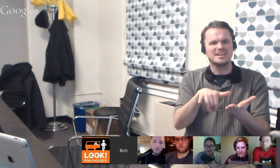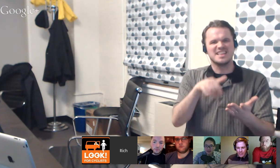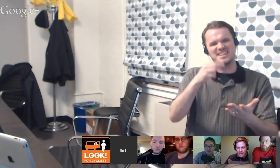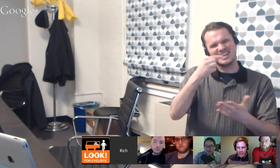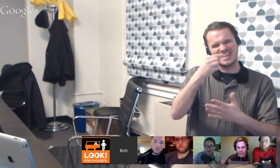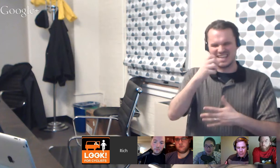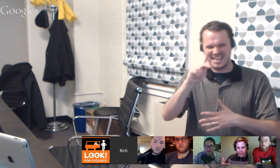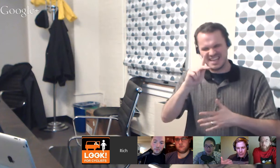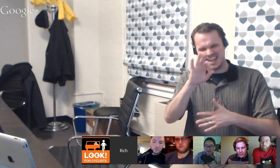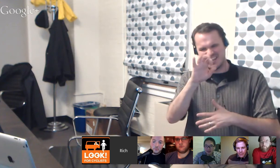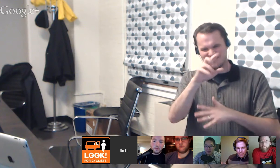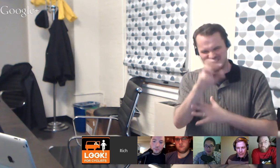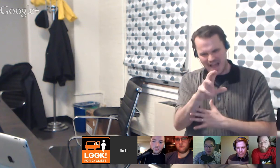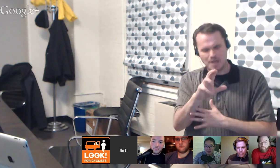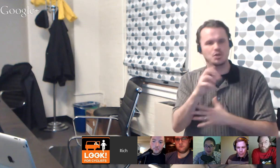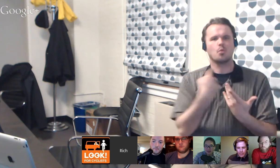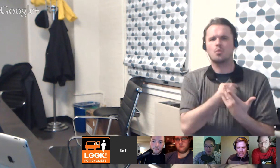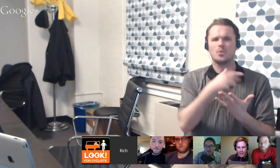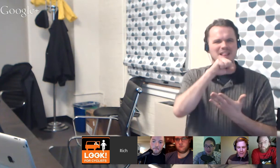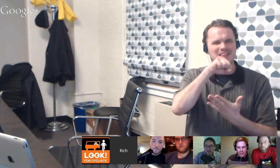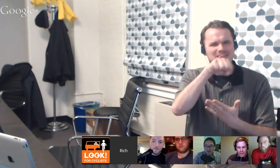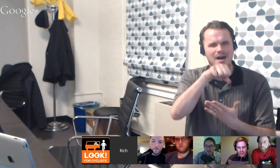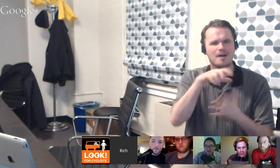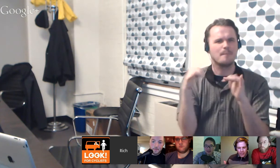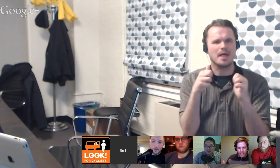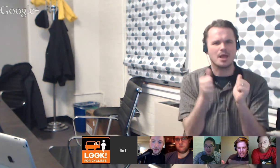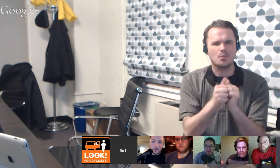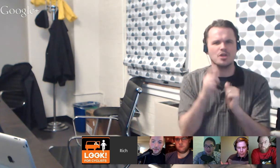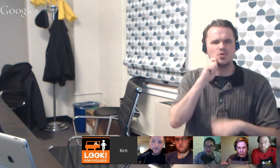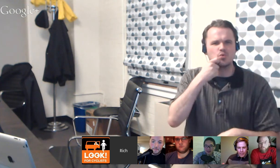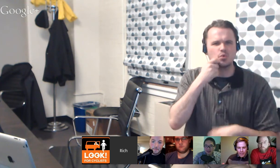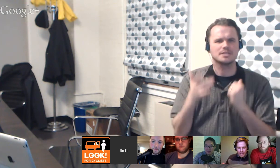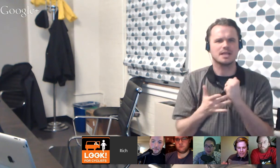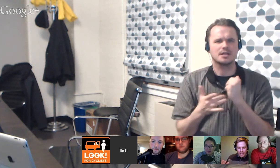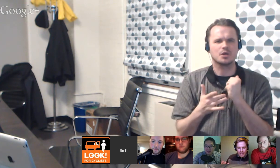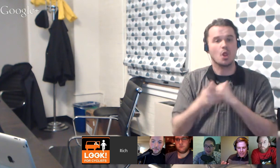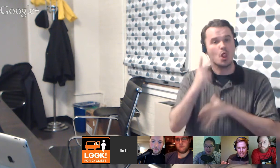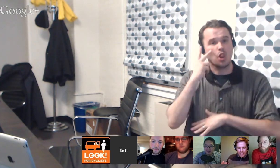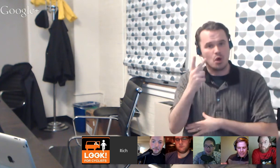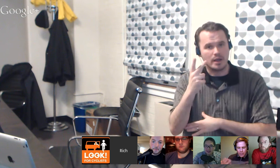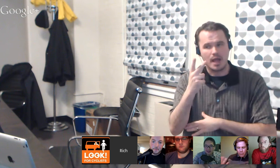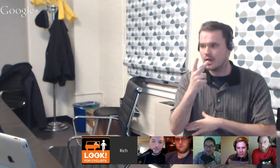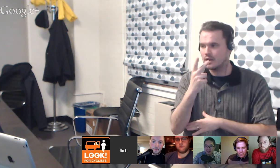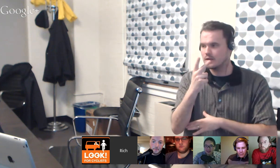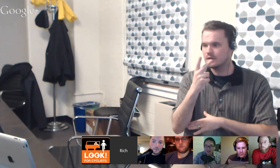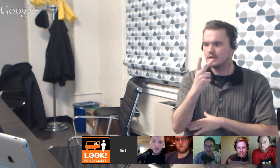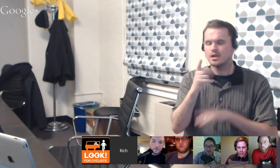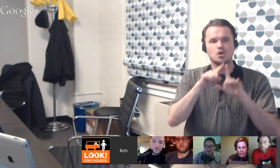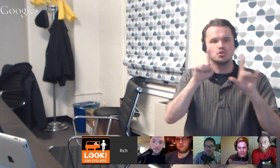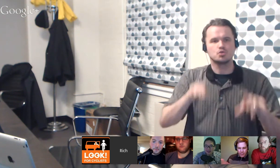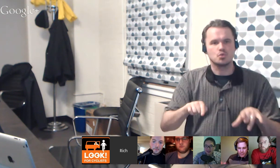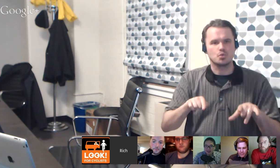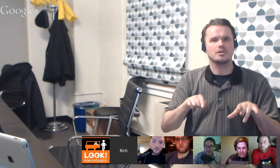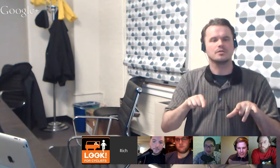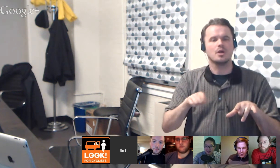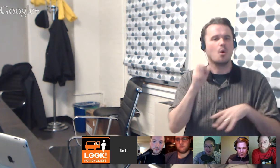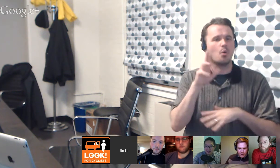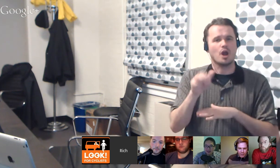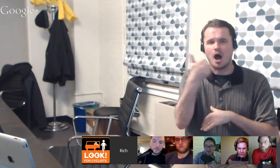comes out, right? We love playing with cool technology. So look at the screen readers, or there's other